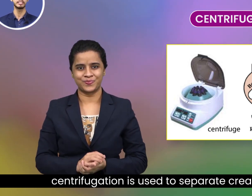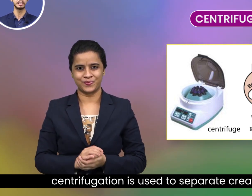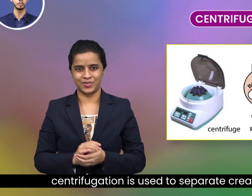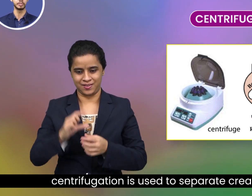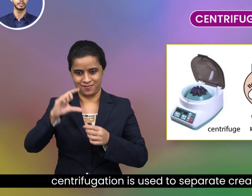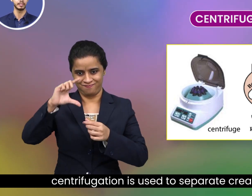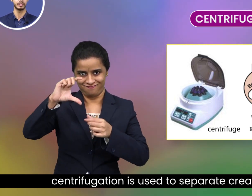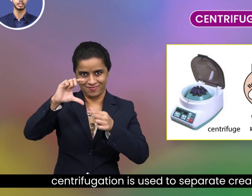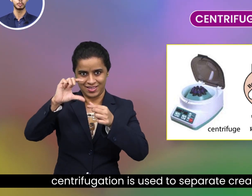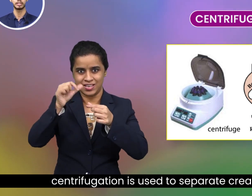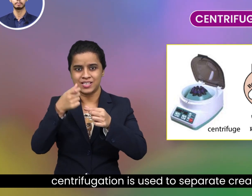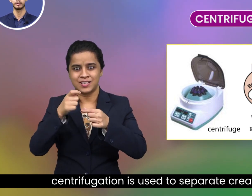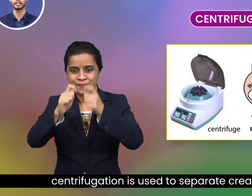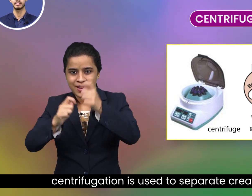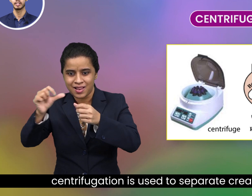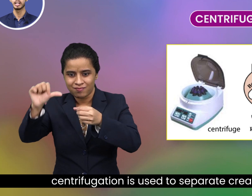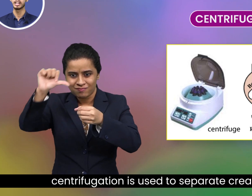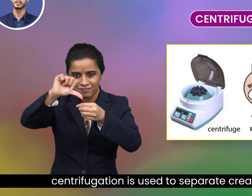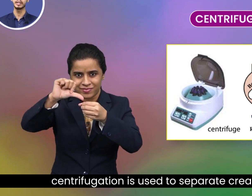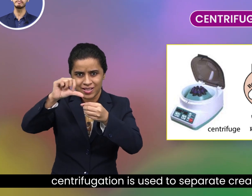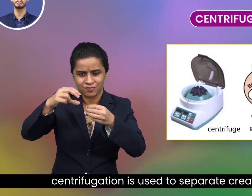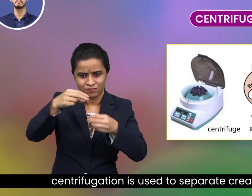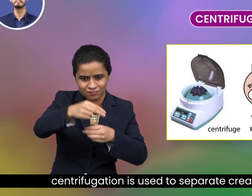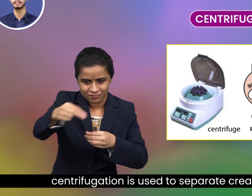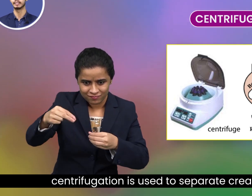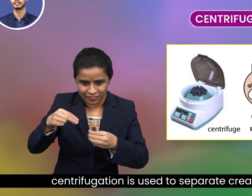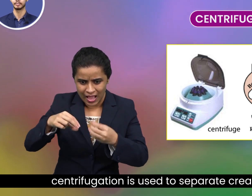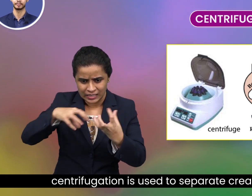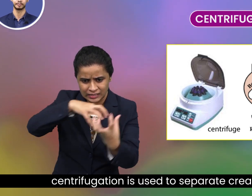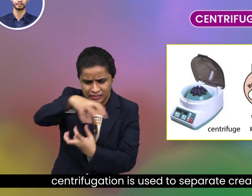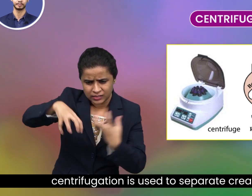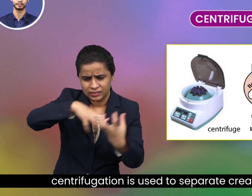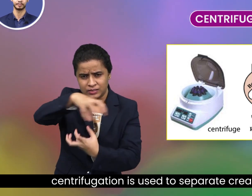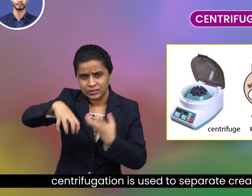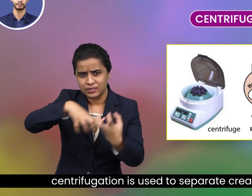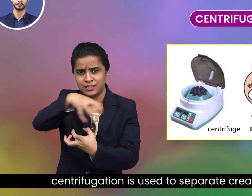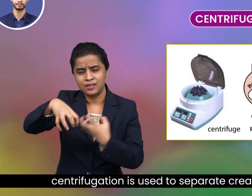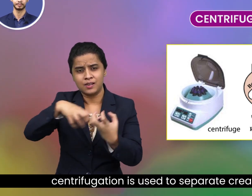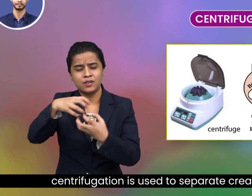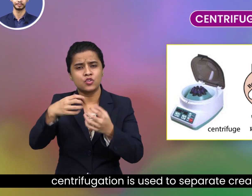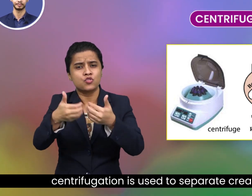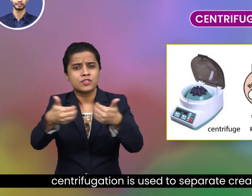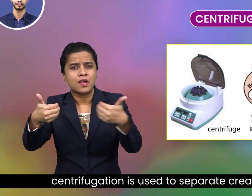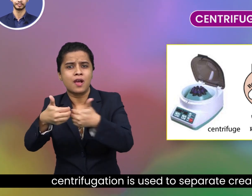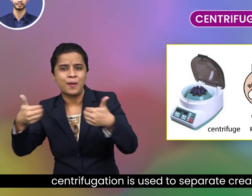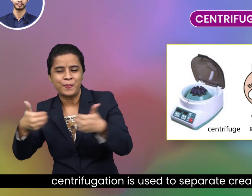centrifugation is used to separate cream from milk.